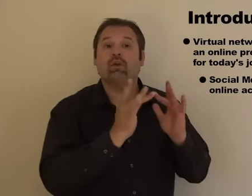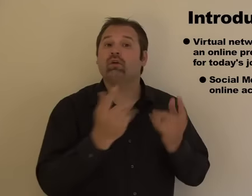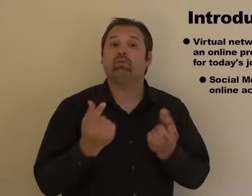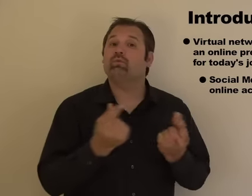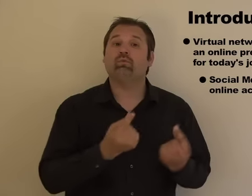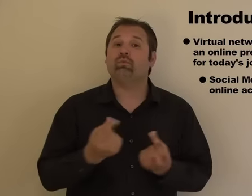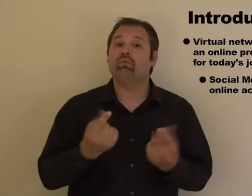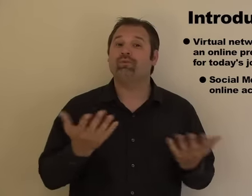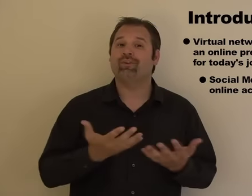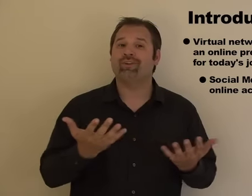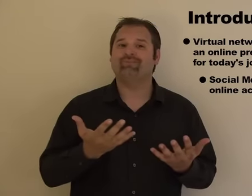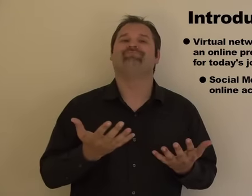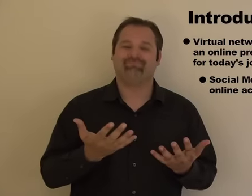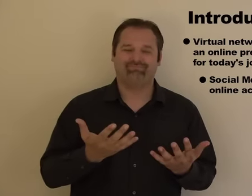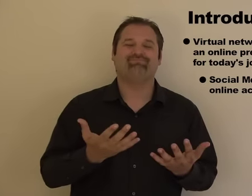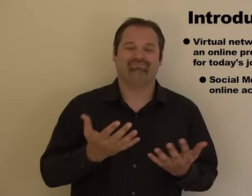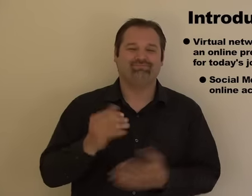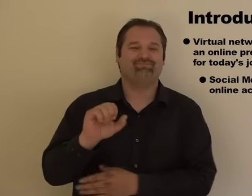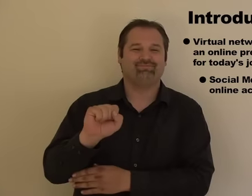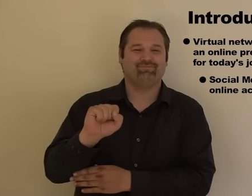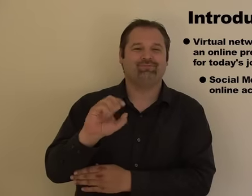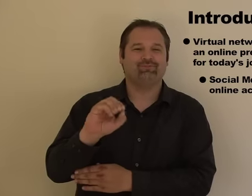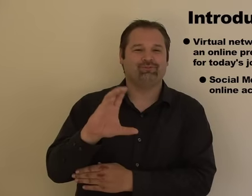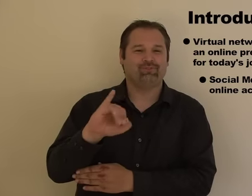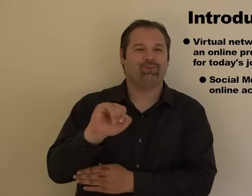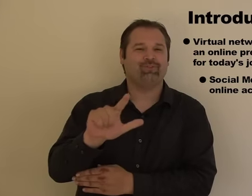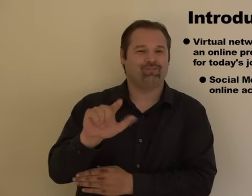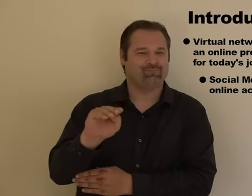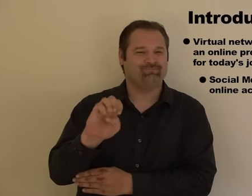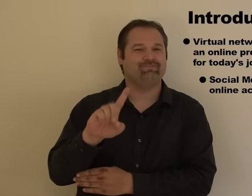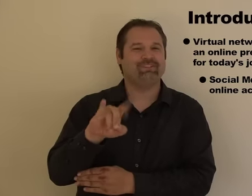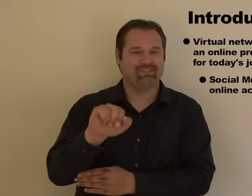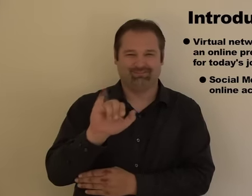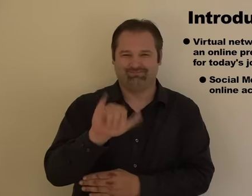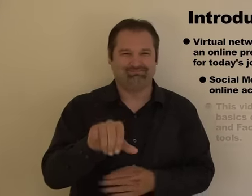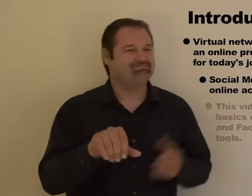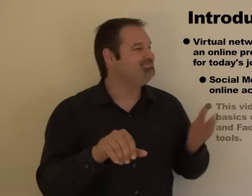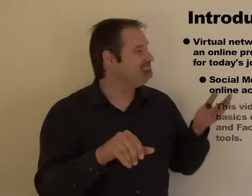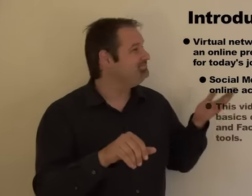Social media is the #1 online activity in the United States.